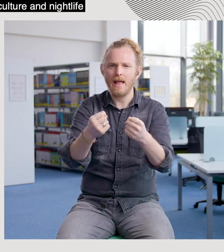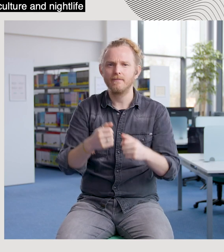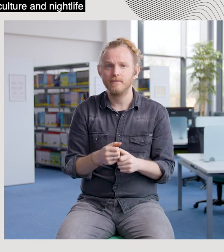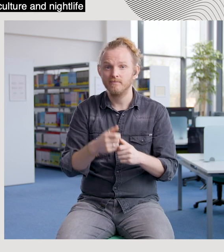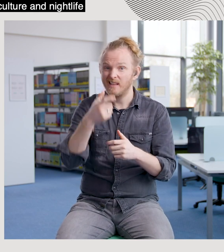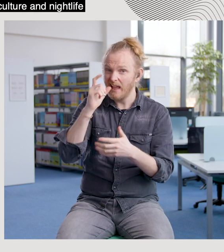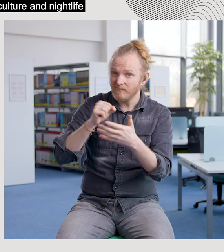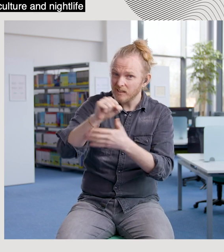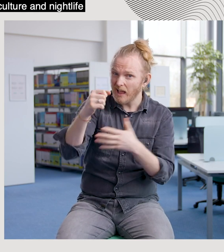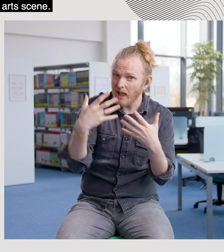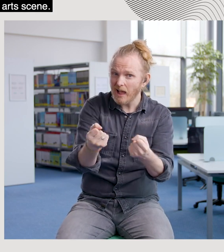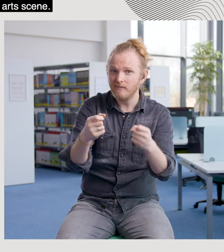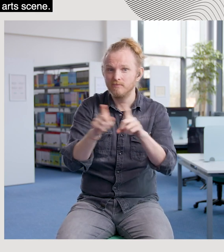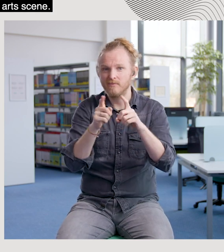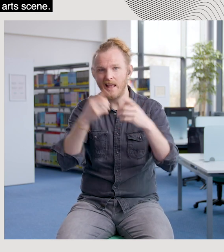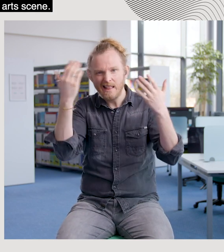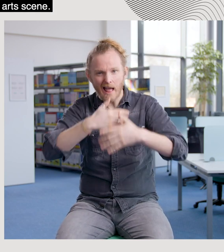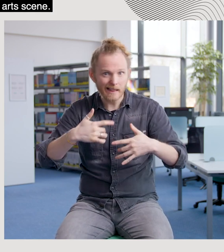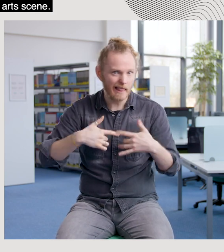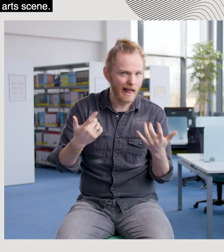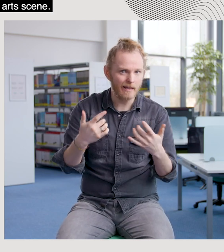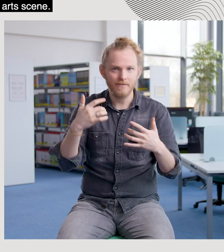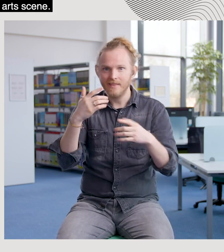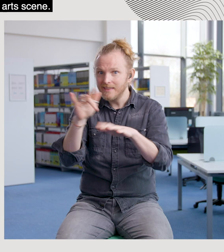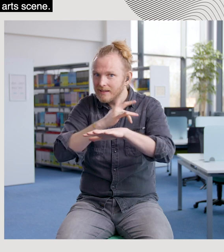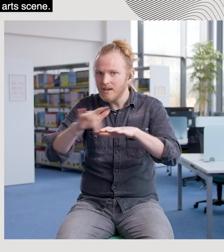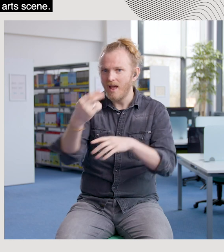culture, and nightlife, and a thriving art scene.